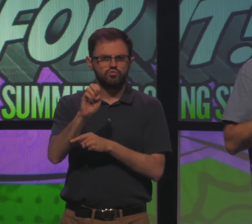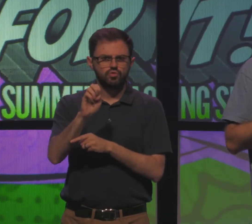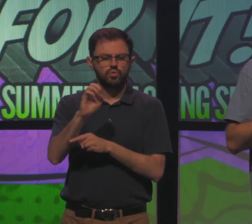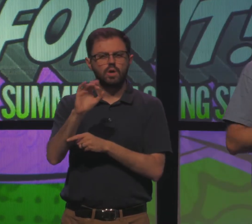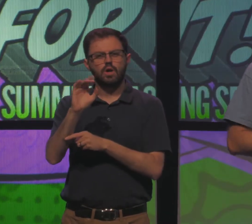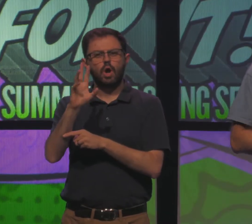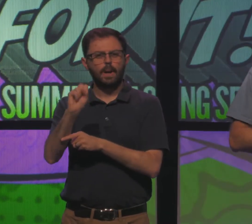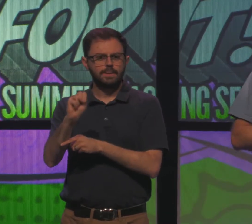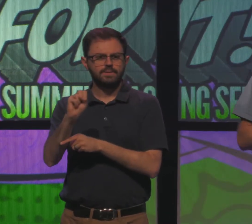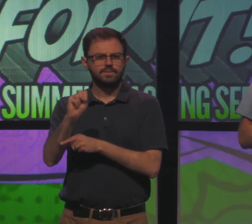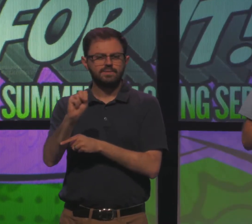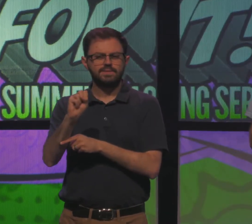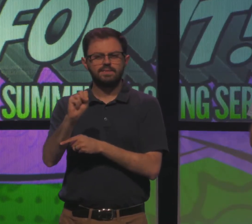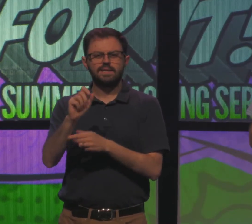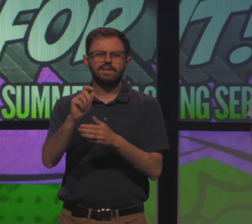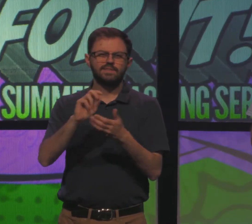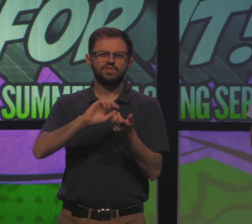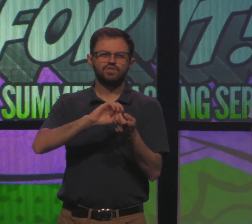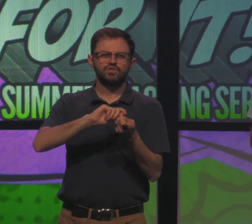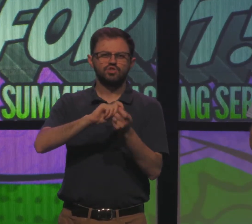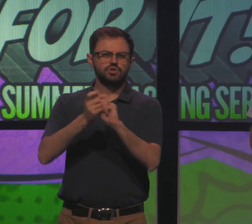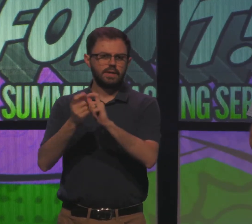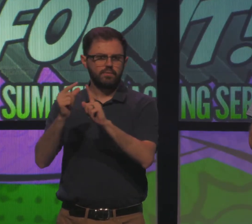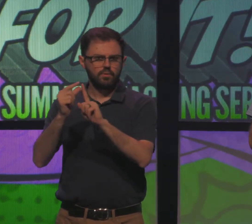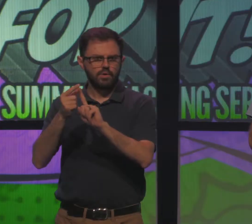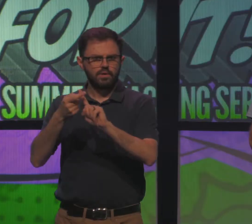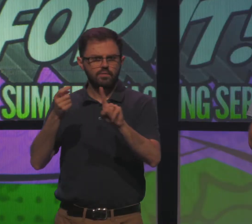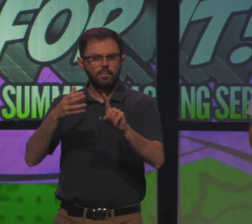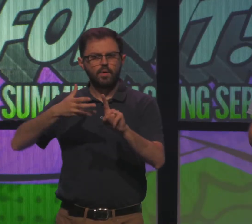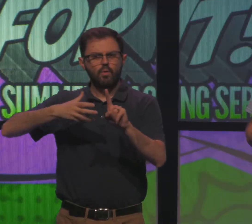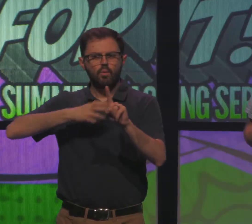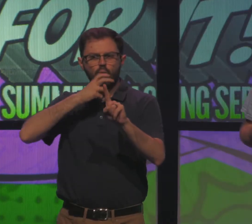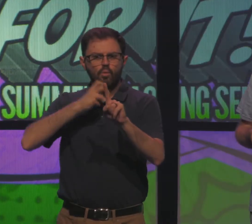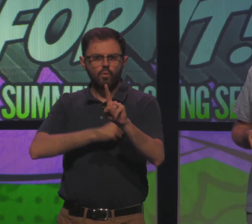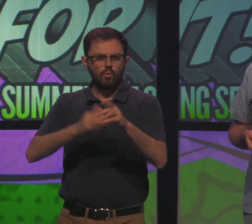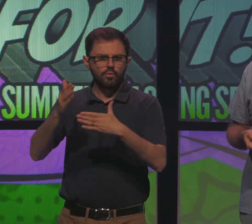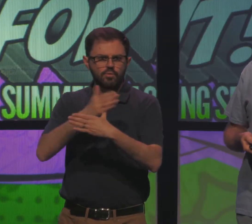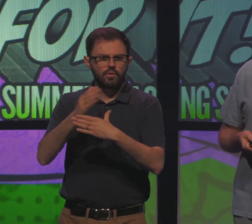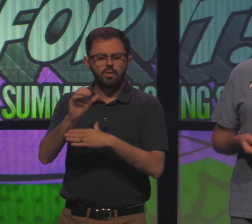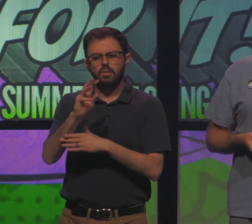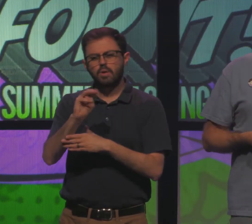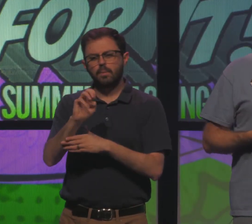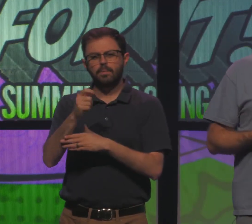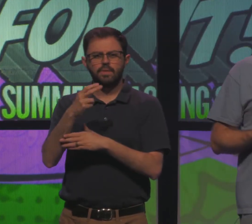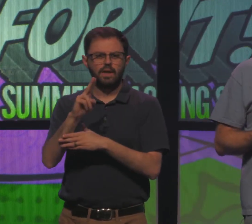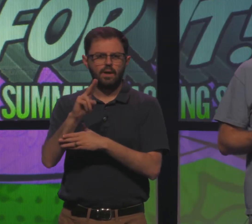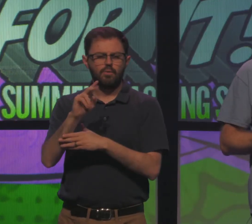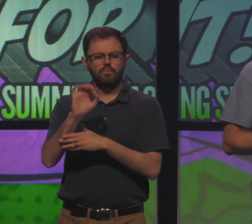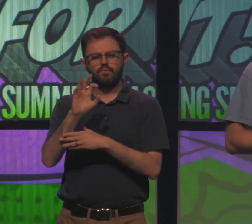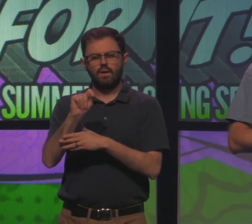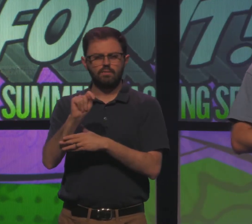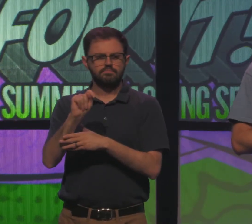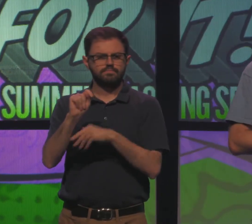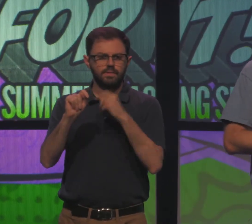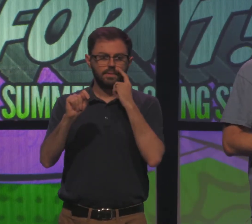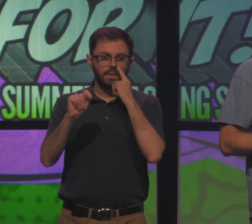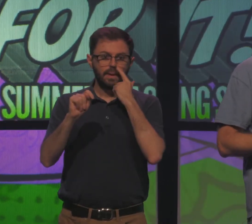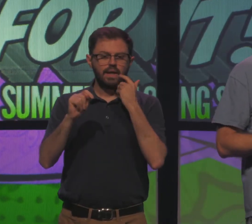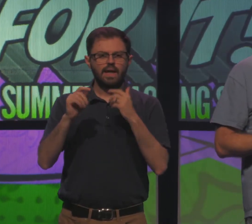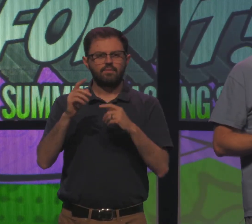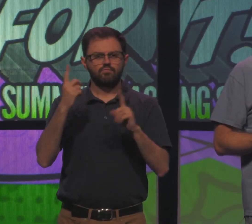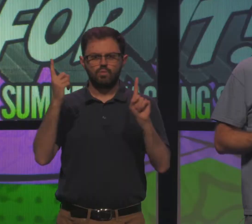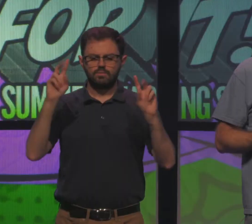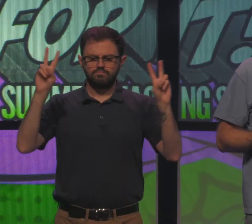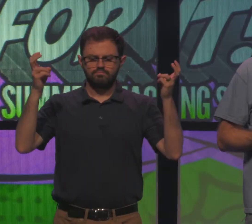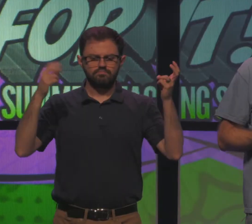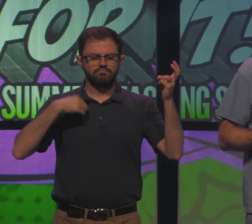this old hymn, Come Thou Fount of Every Blessing. And I love this verse that says, I saw danger in my